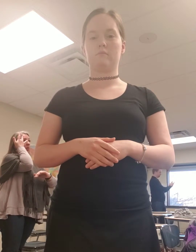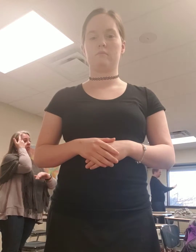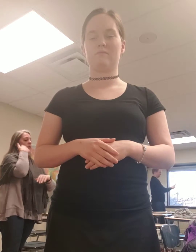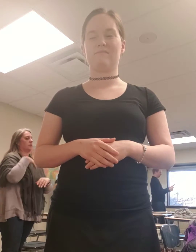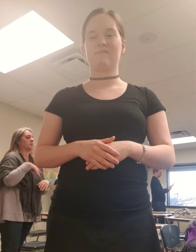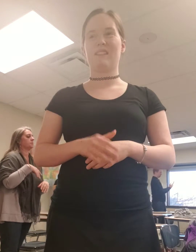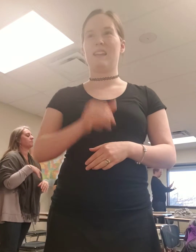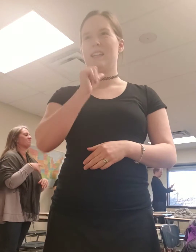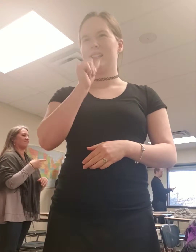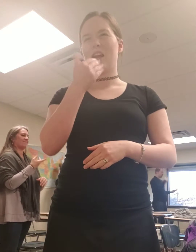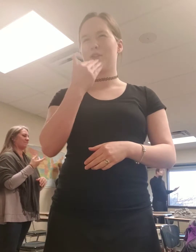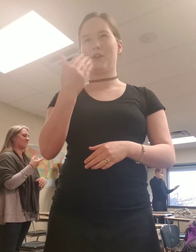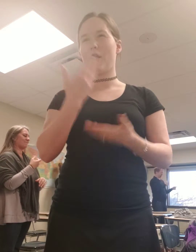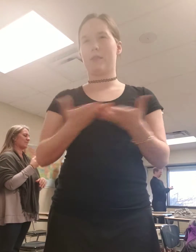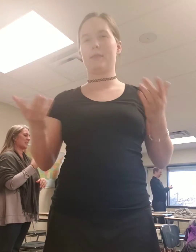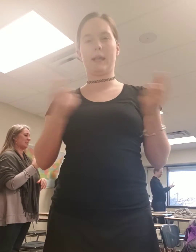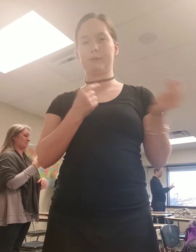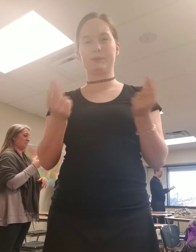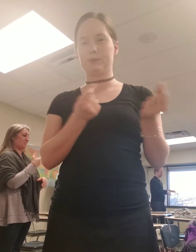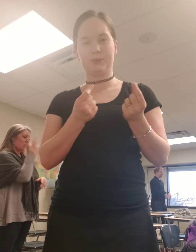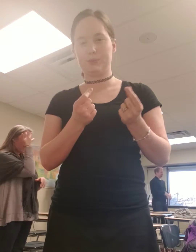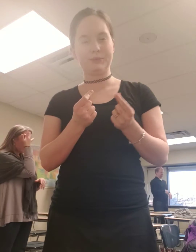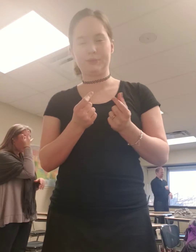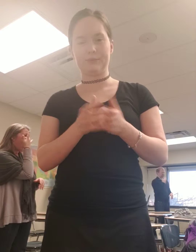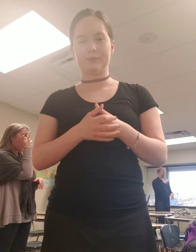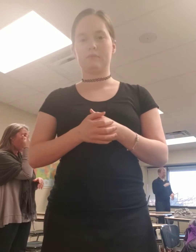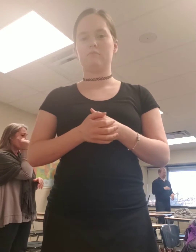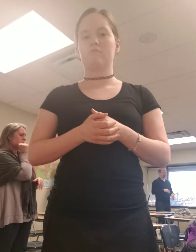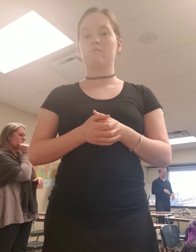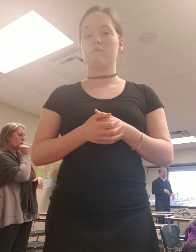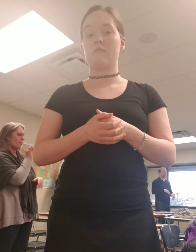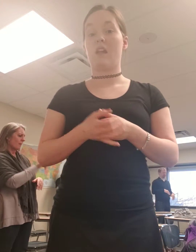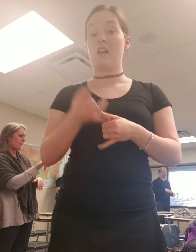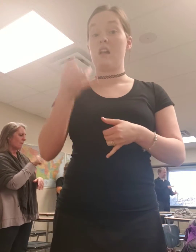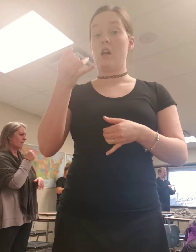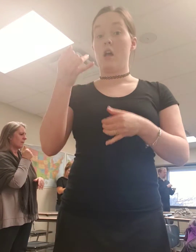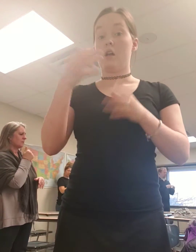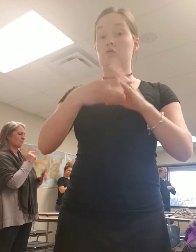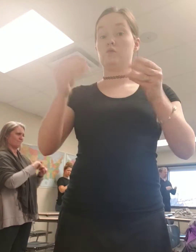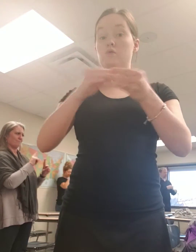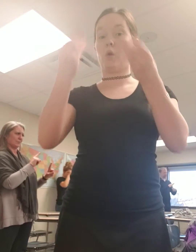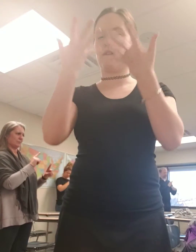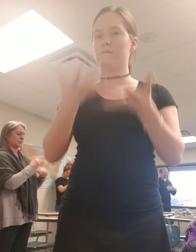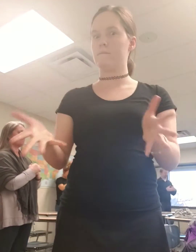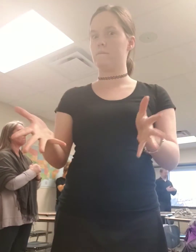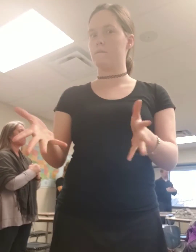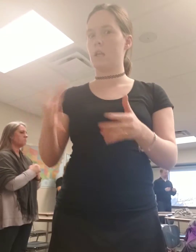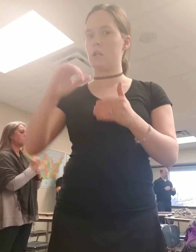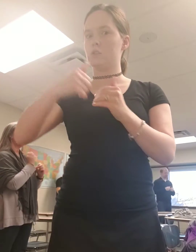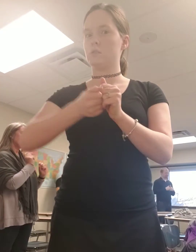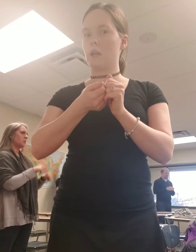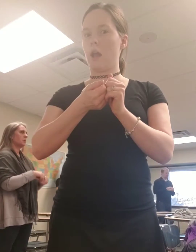huh? Now, how does the story end? How does Ray Bradbury conclude